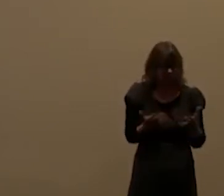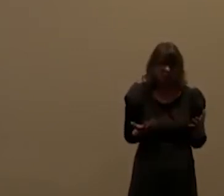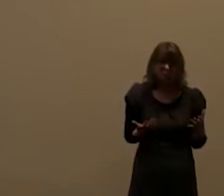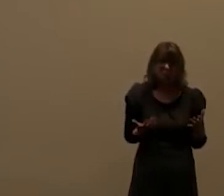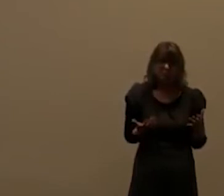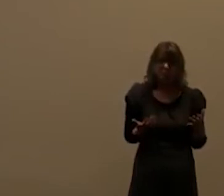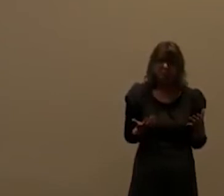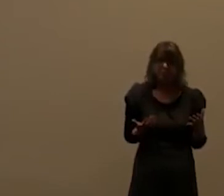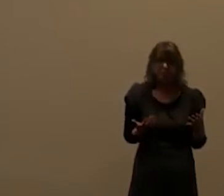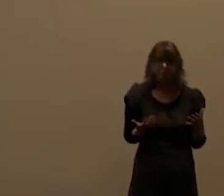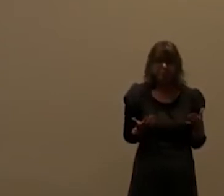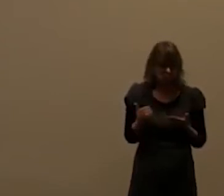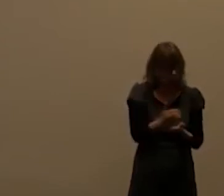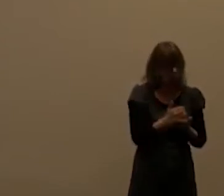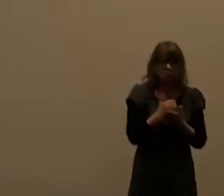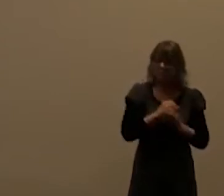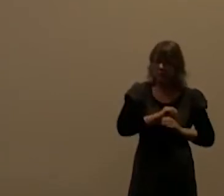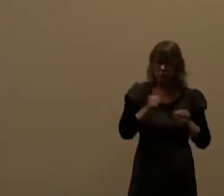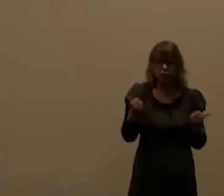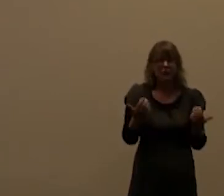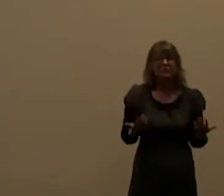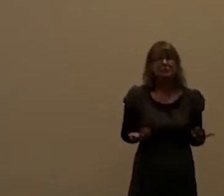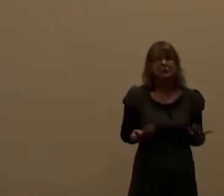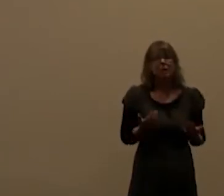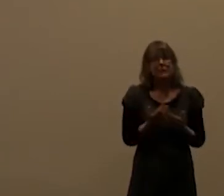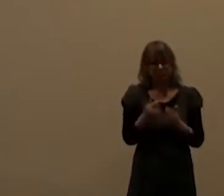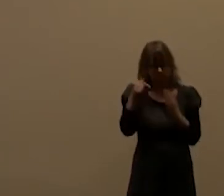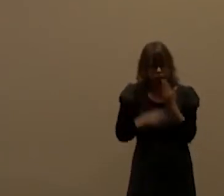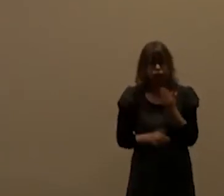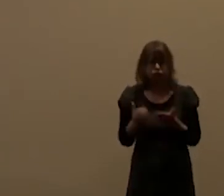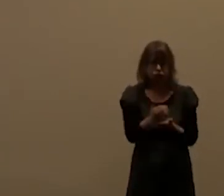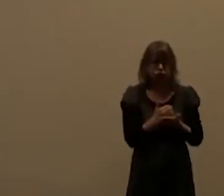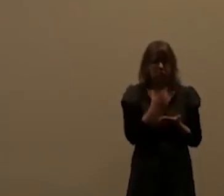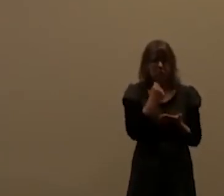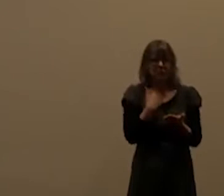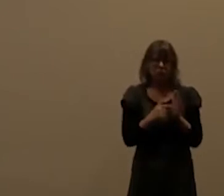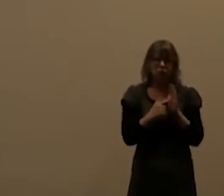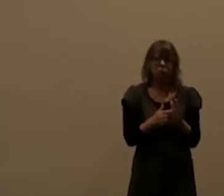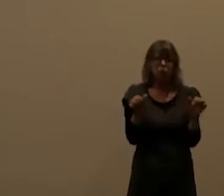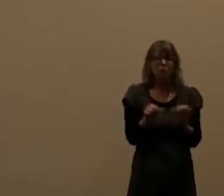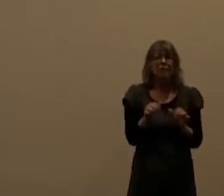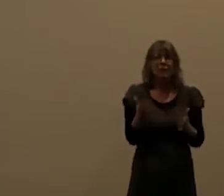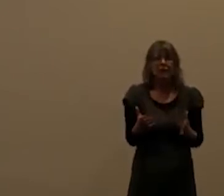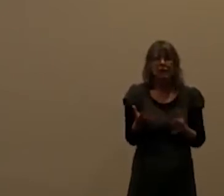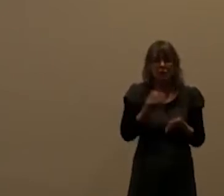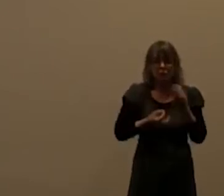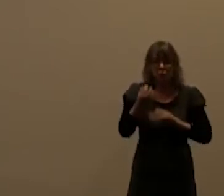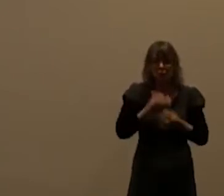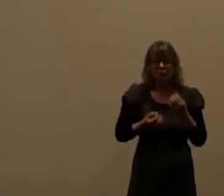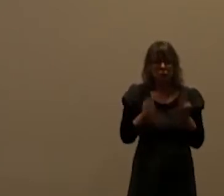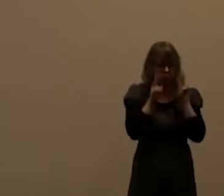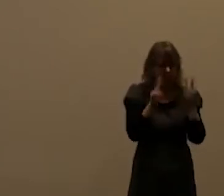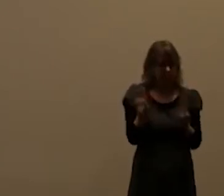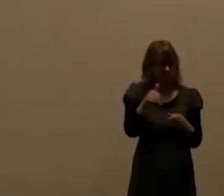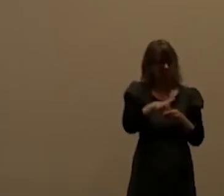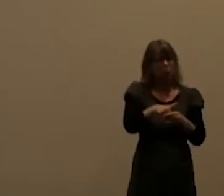it offers robust and security management tools. I didn't really touch on that, but I can show you the admin center quickly if we have time, if we don't have a ton of questions, to see what's included